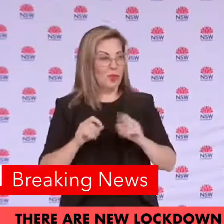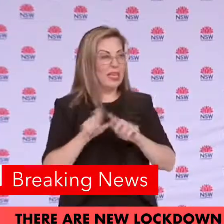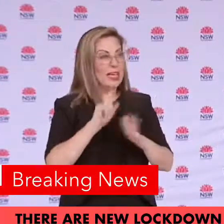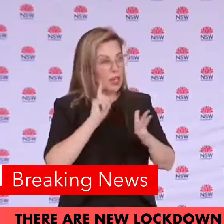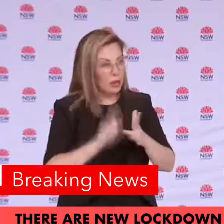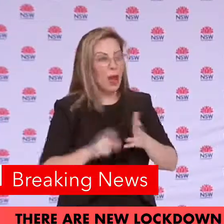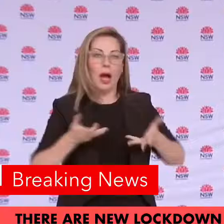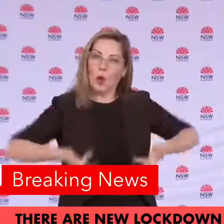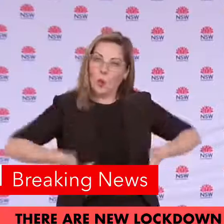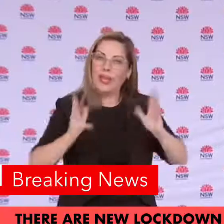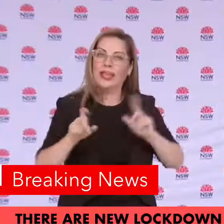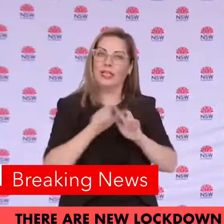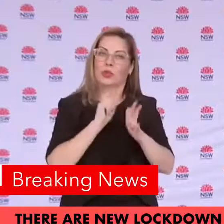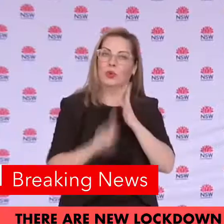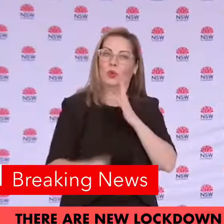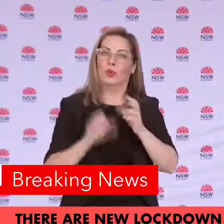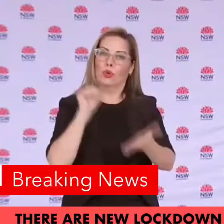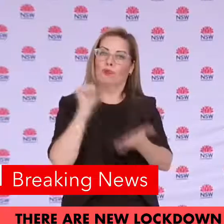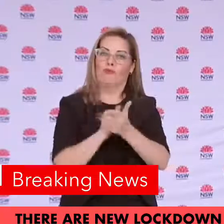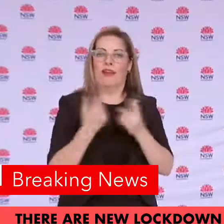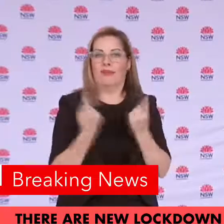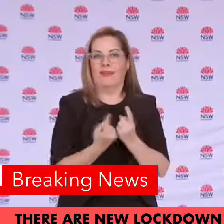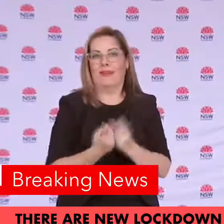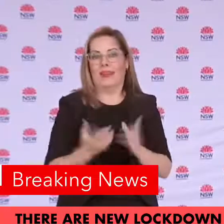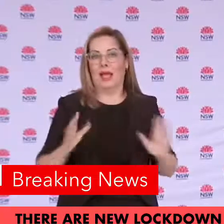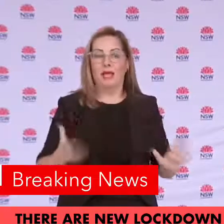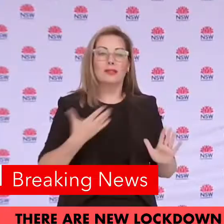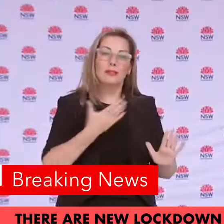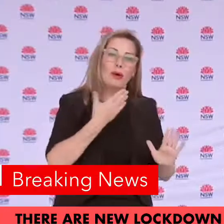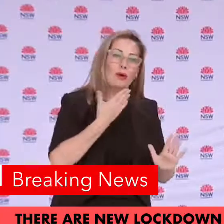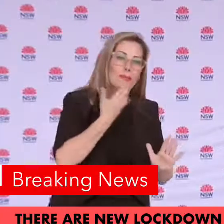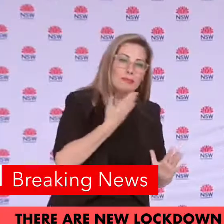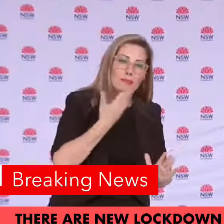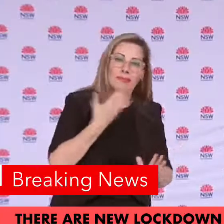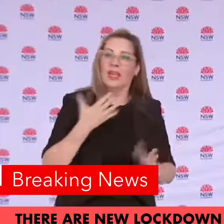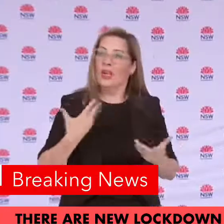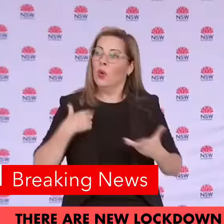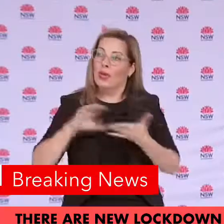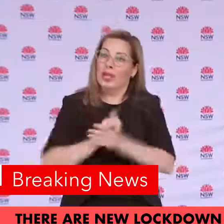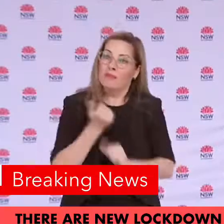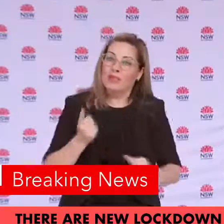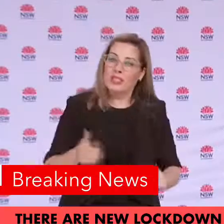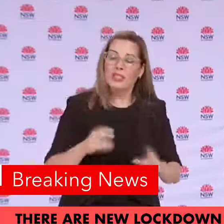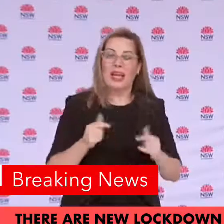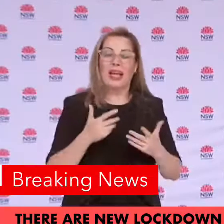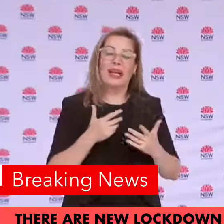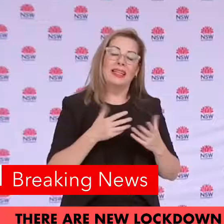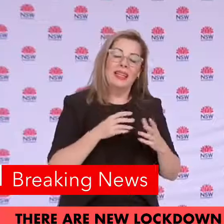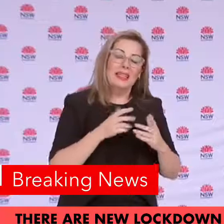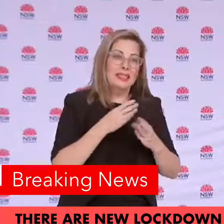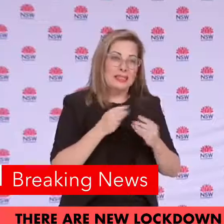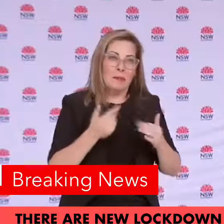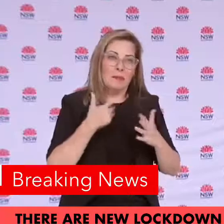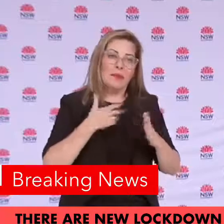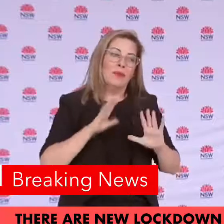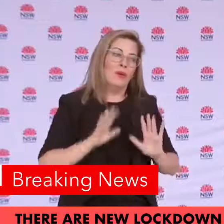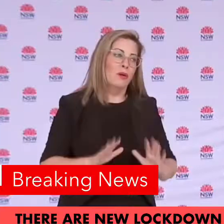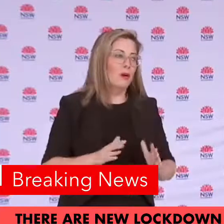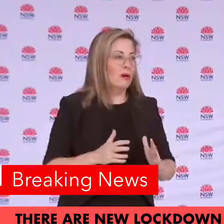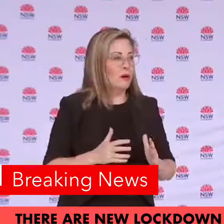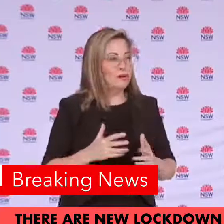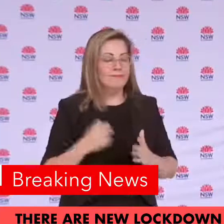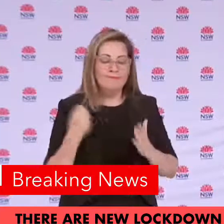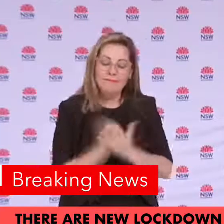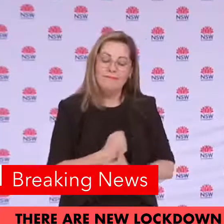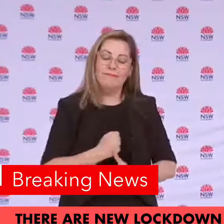fantastic. And we want everybody to keep it up. And we appreciate that for some people it's a bigger burden than others. And we know